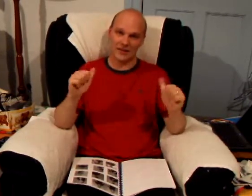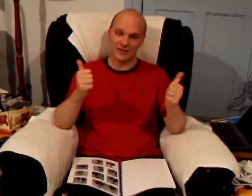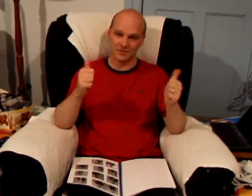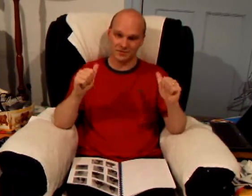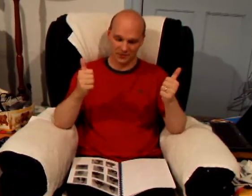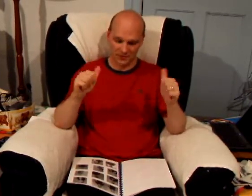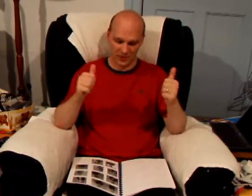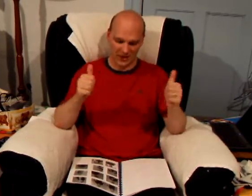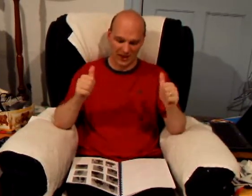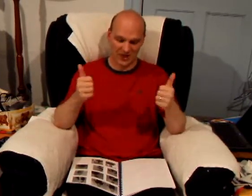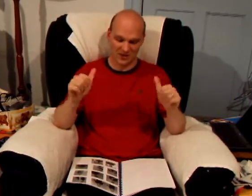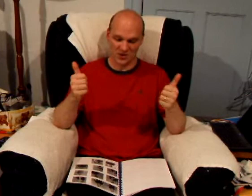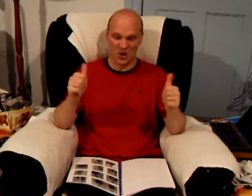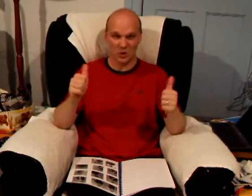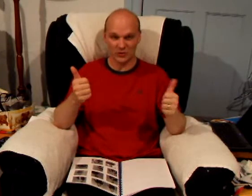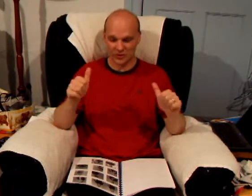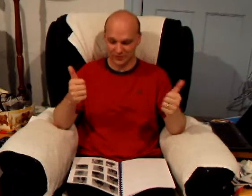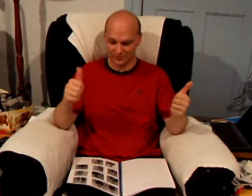Finally, or at last, or solved.